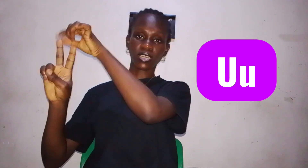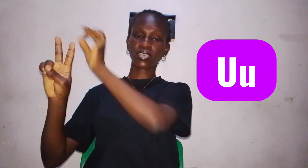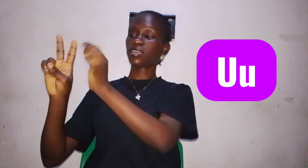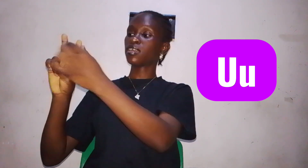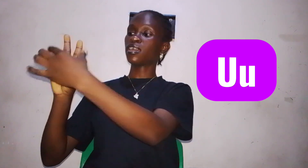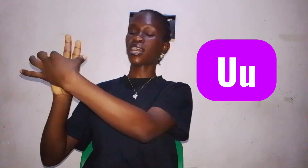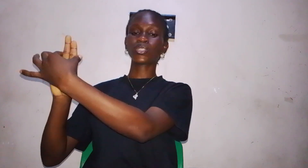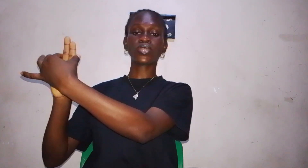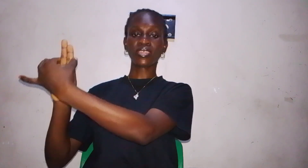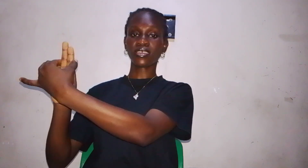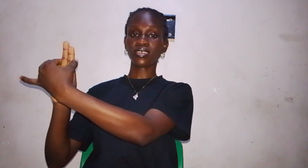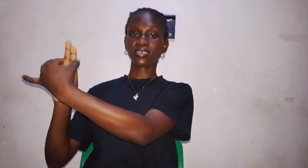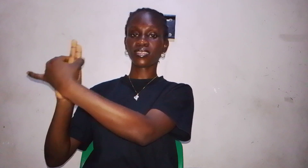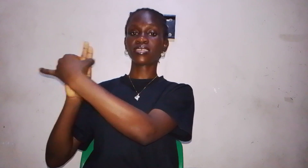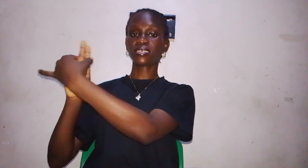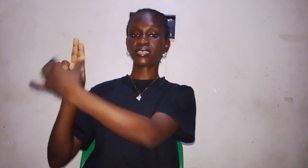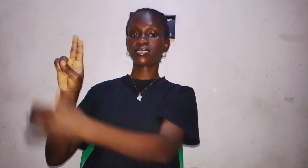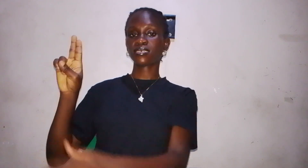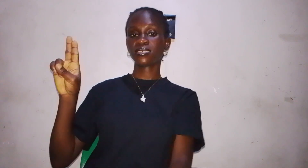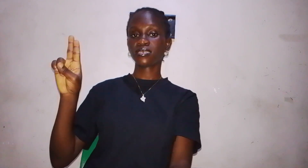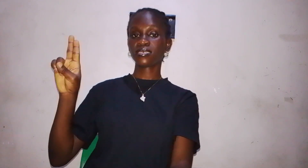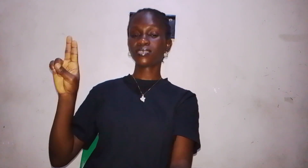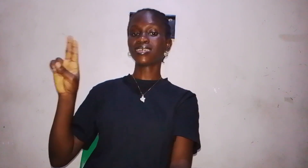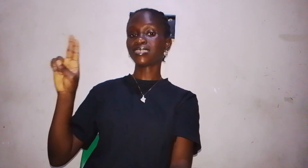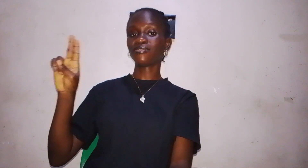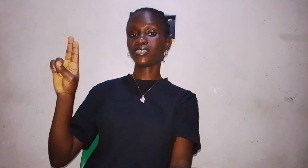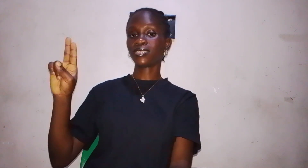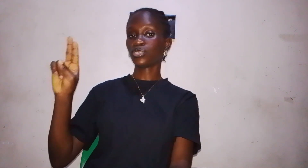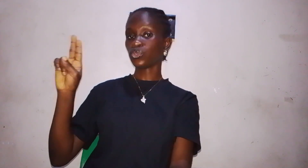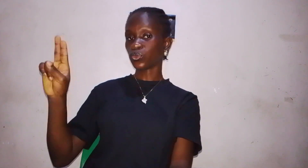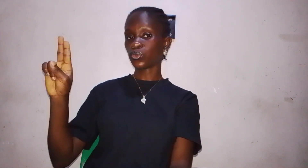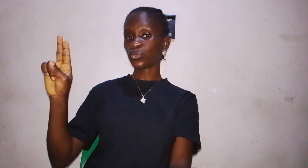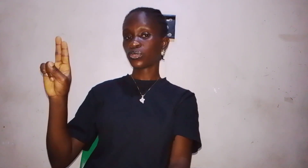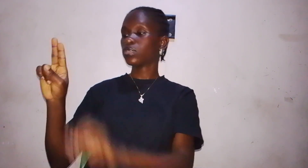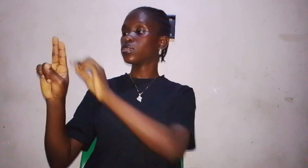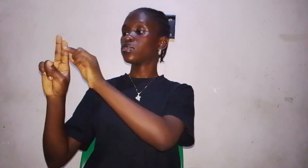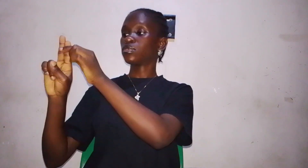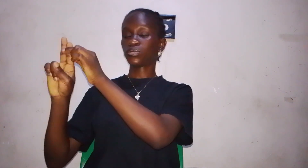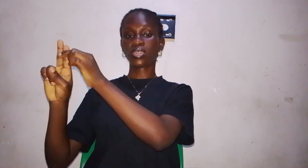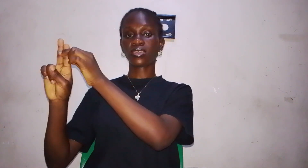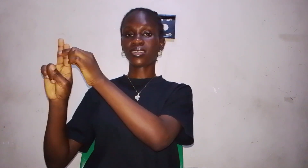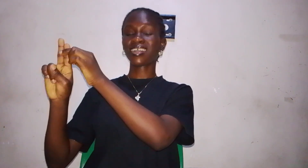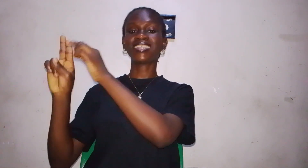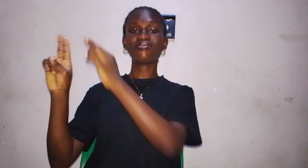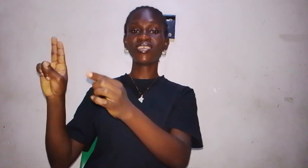finger are together like this. So that's the difference. U together, and the